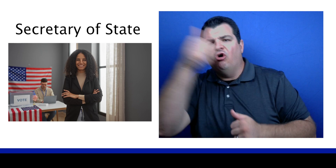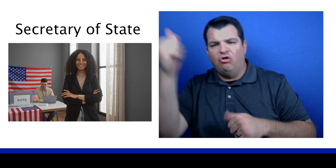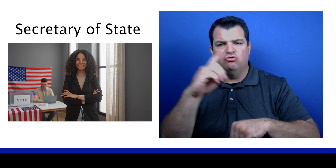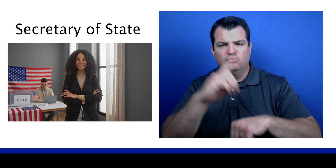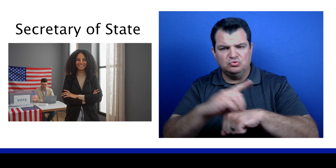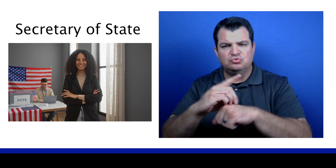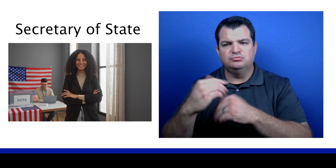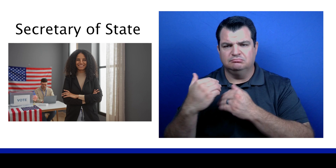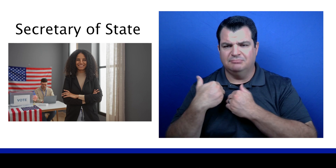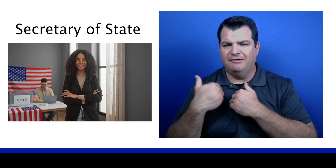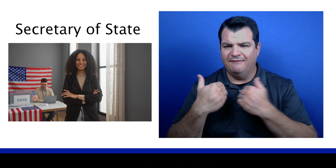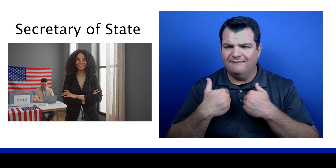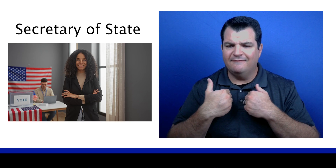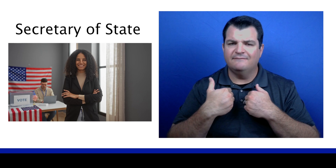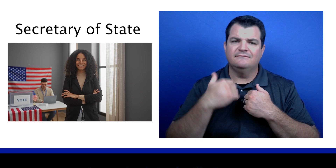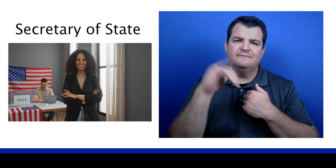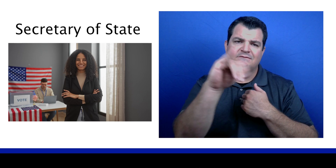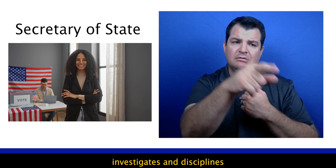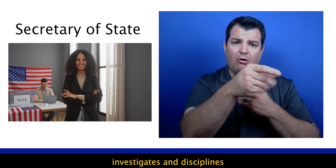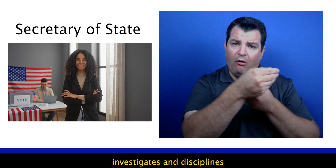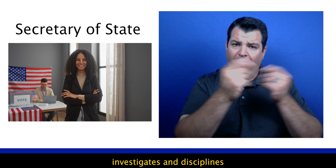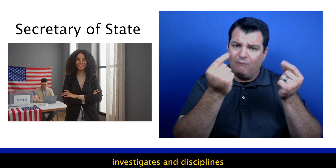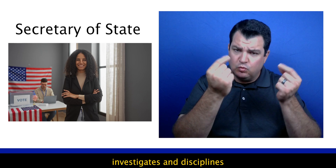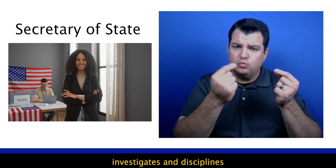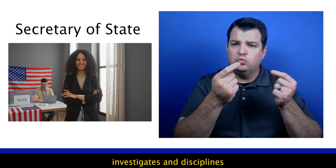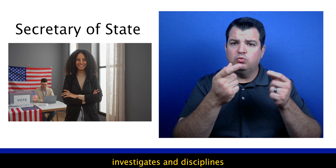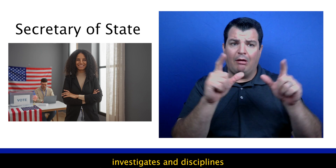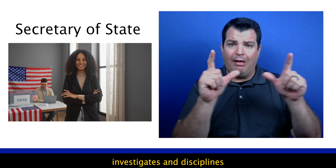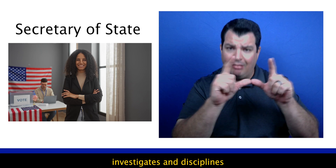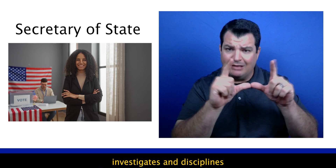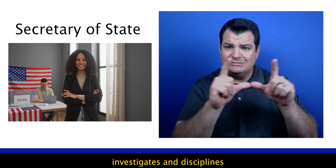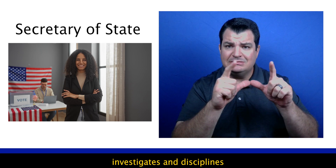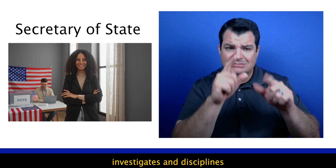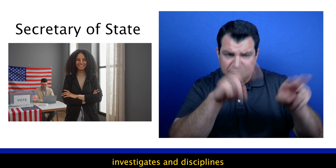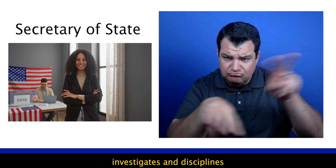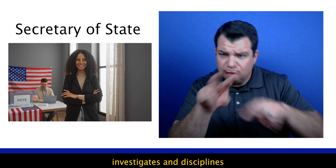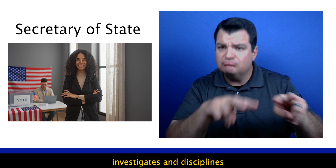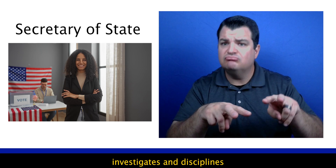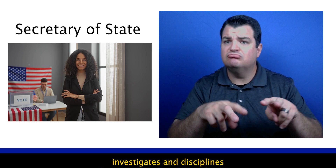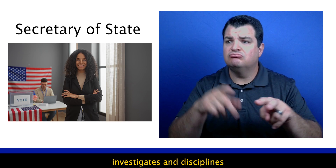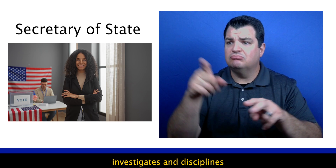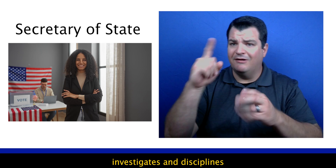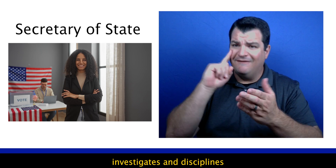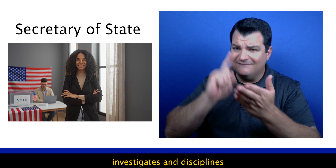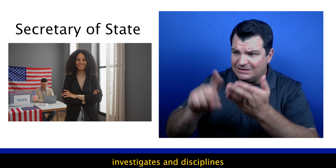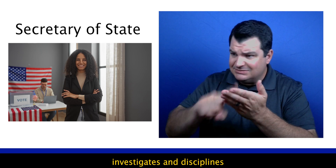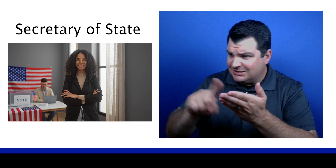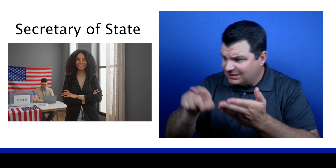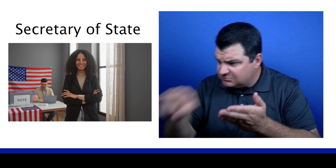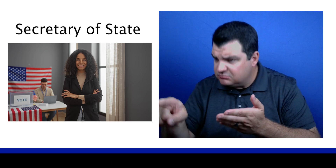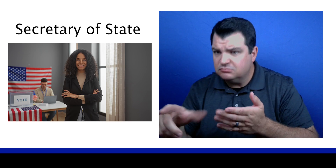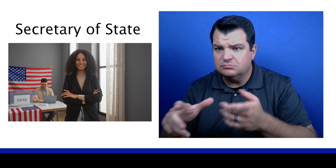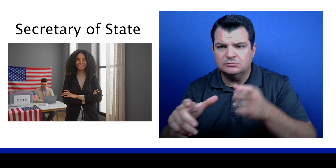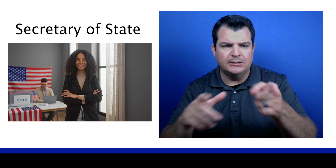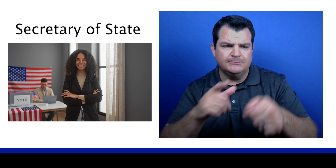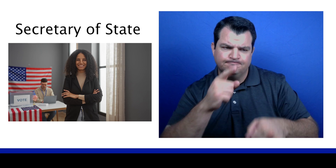Among other duties, the office licenses, investigates, and disciplines those in more than 50 professions.